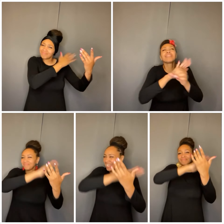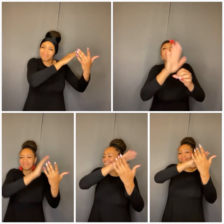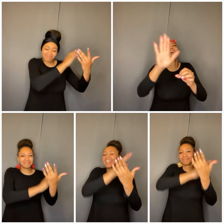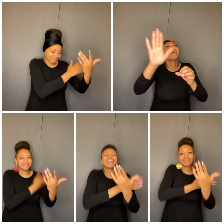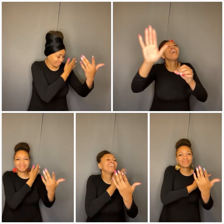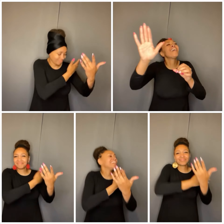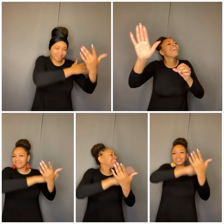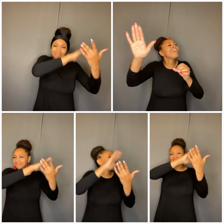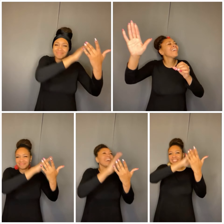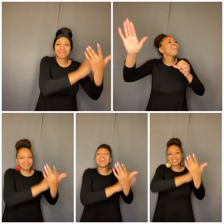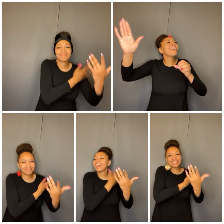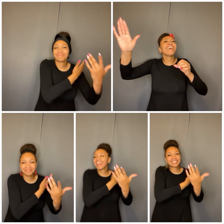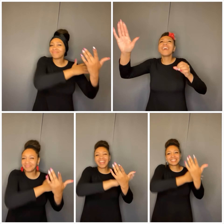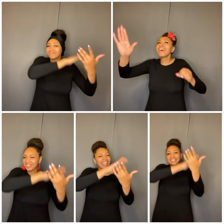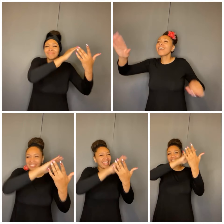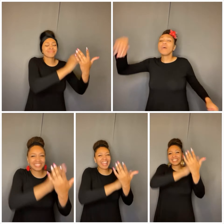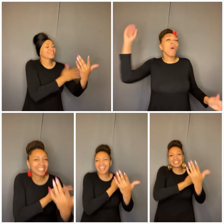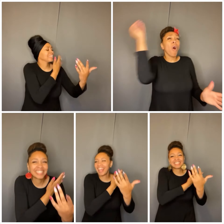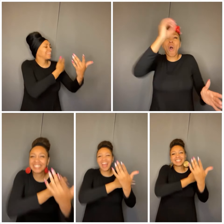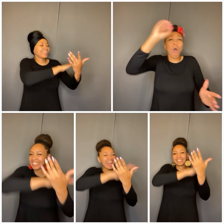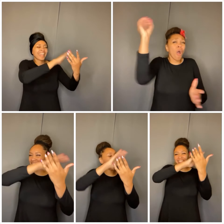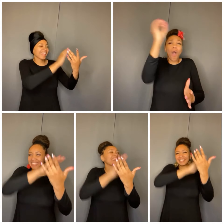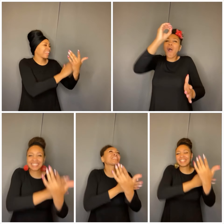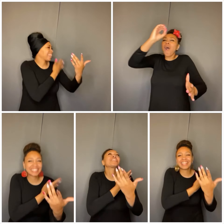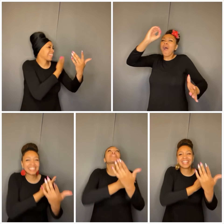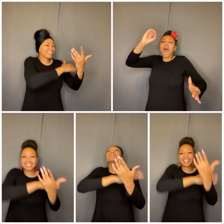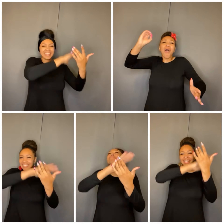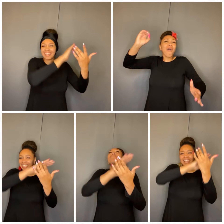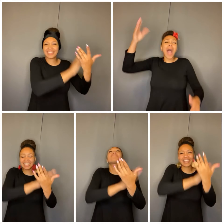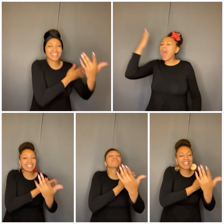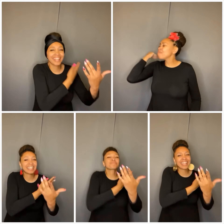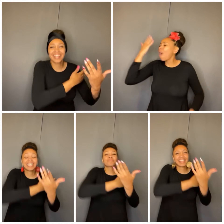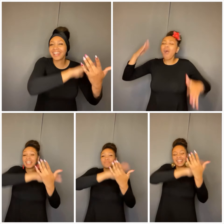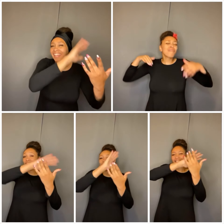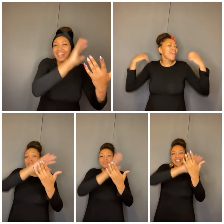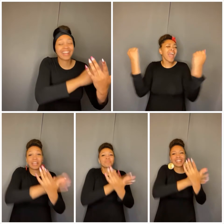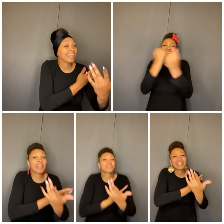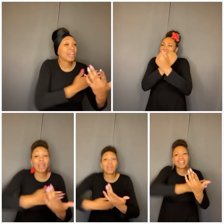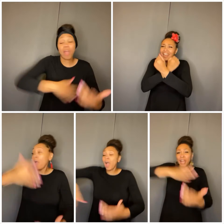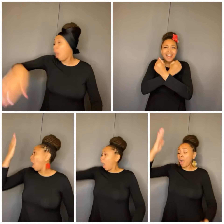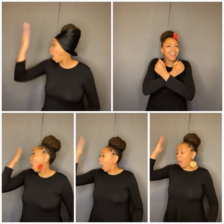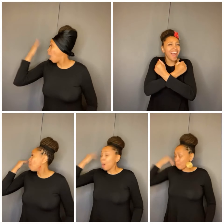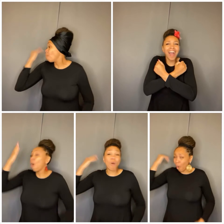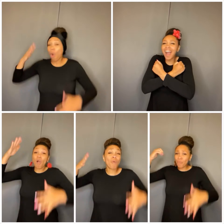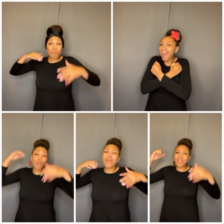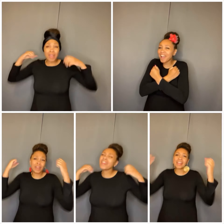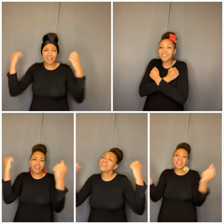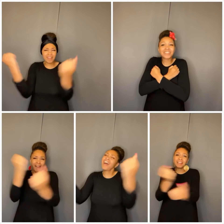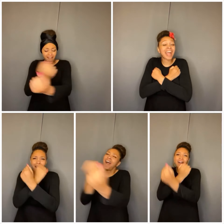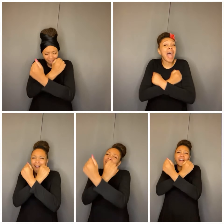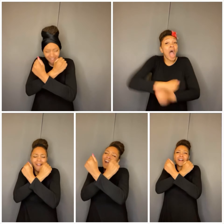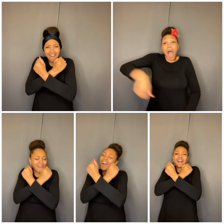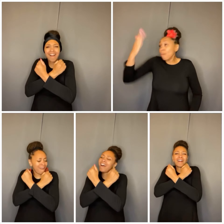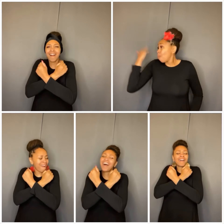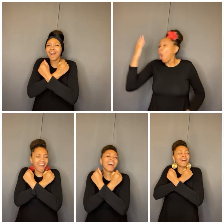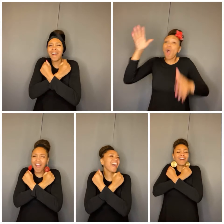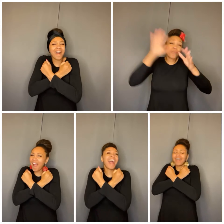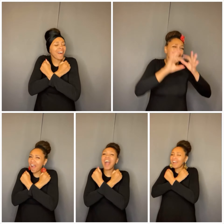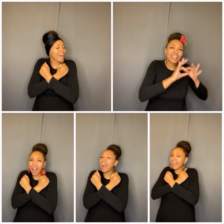enough Oh, I'm already loved I'm already